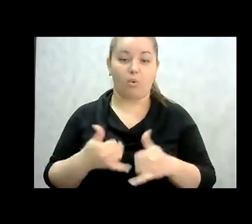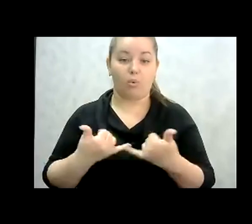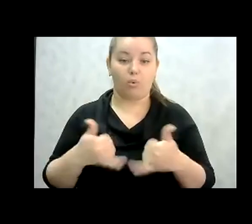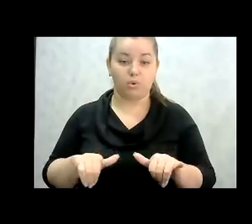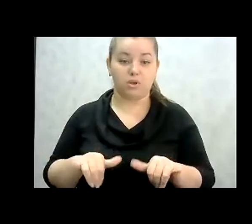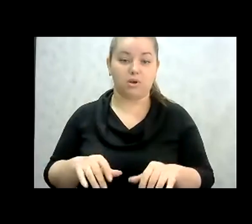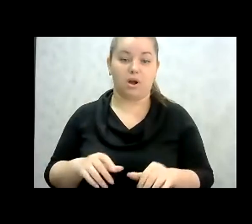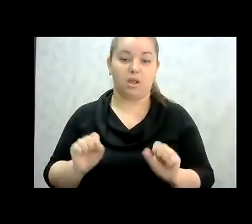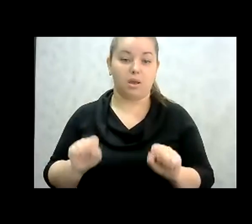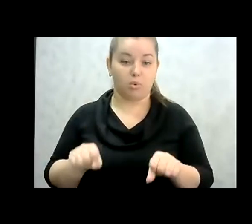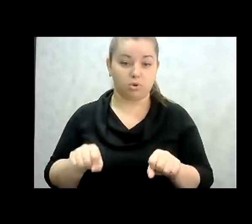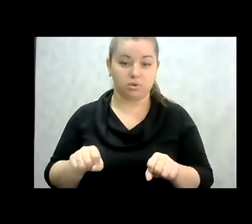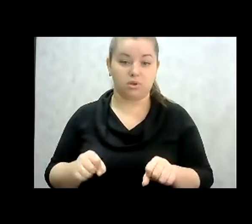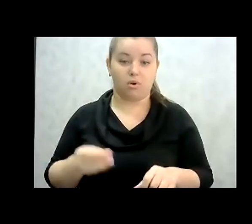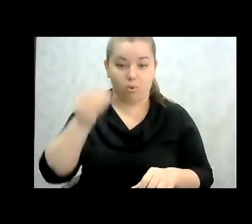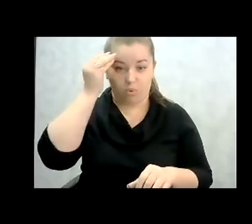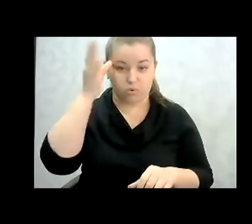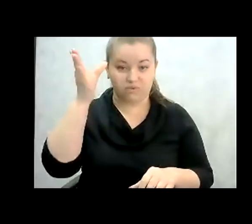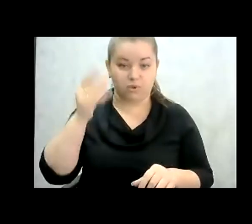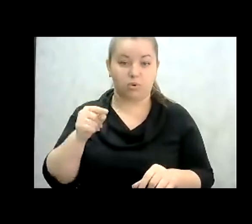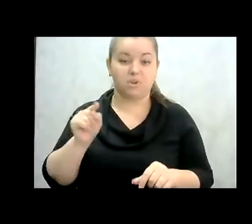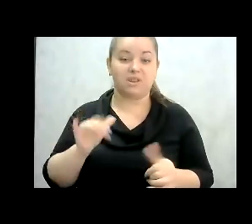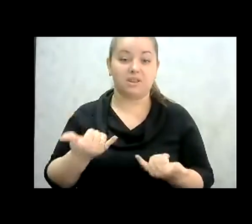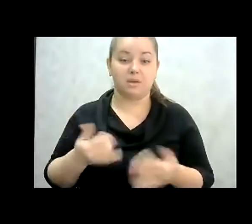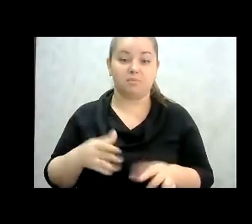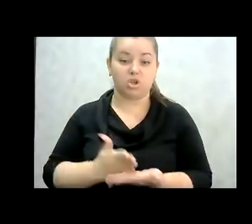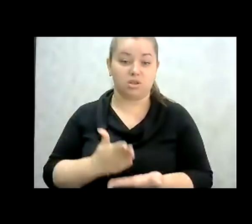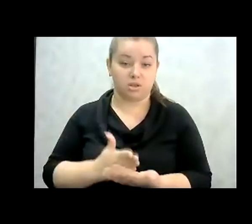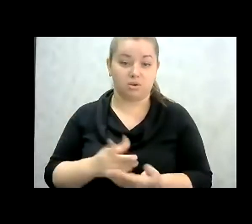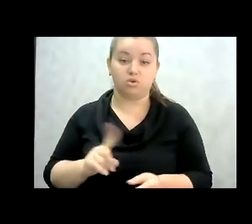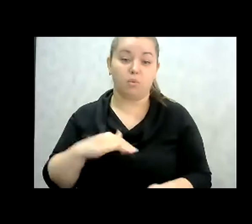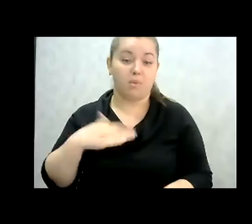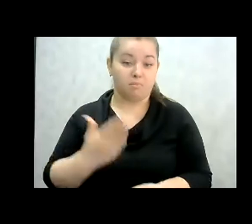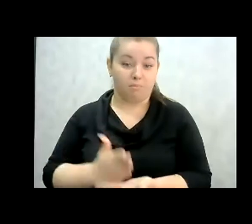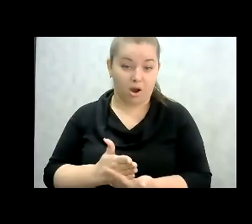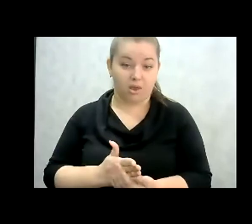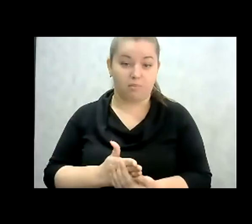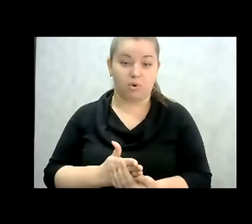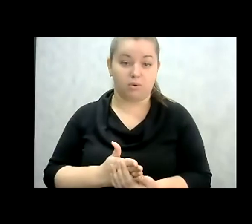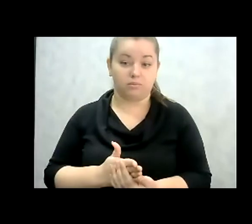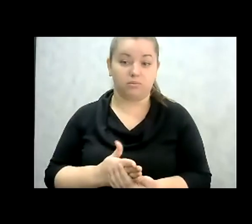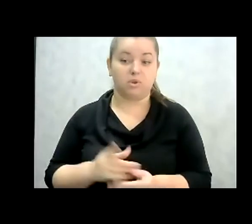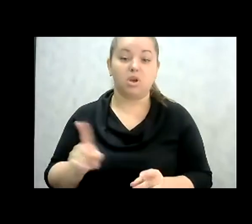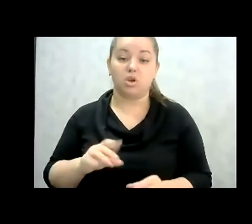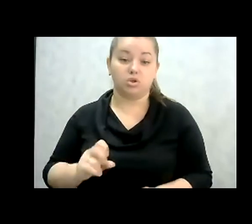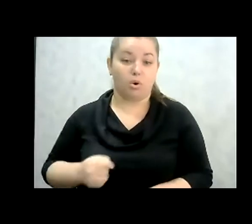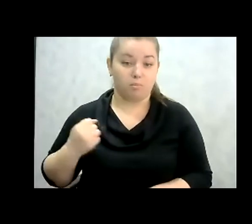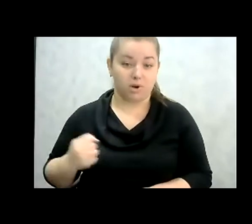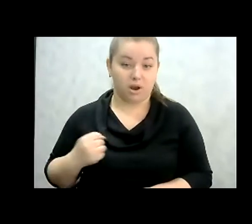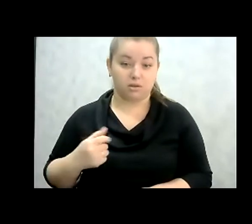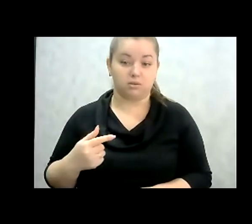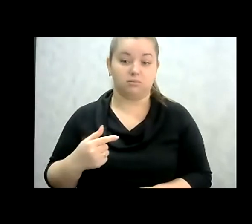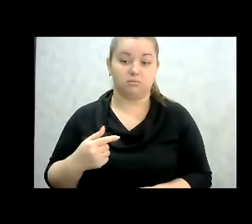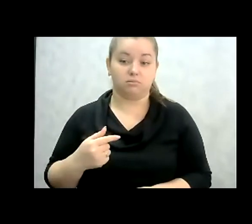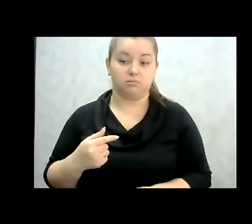honor to open is really a unique opportunity to understand where we now are, what we